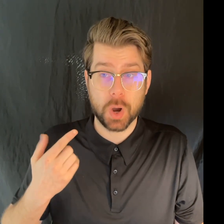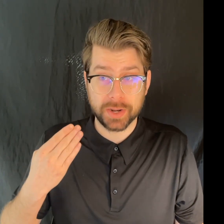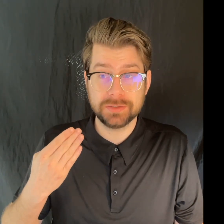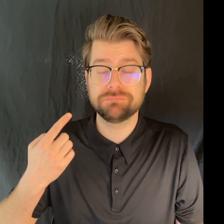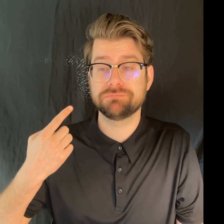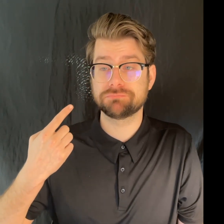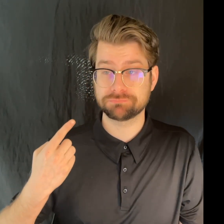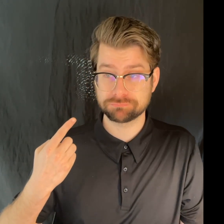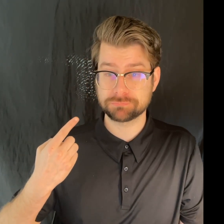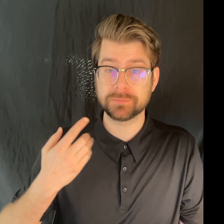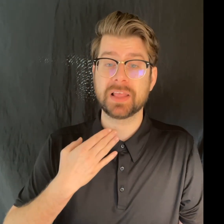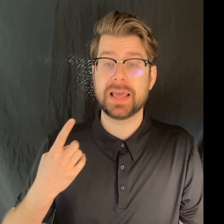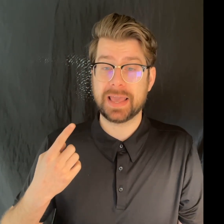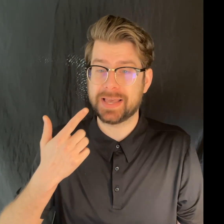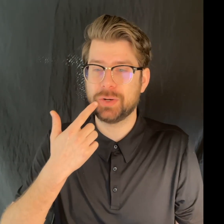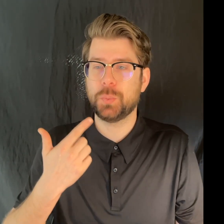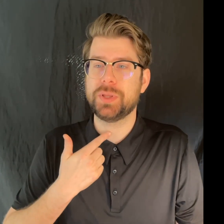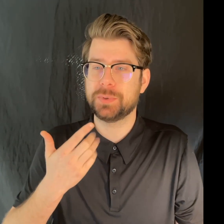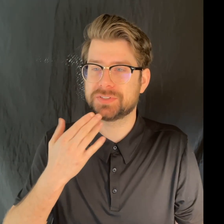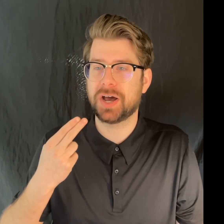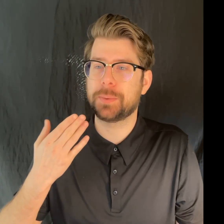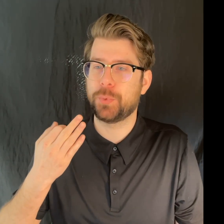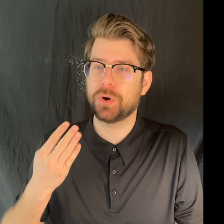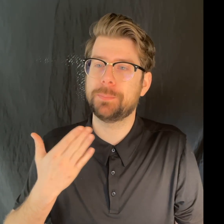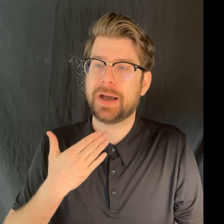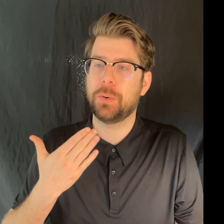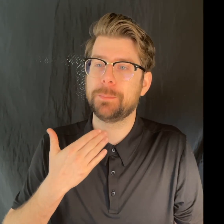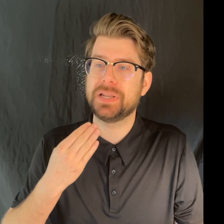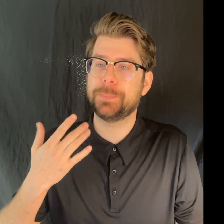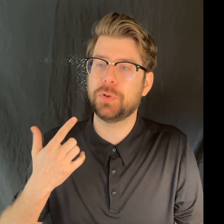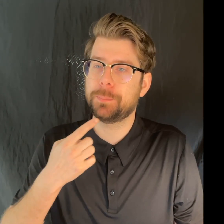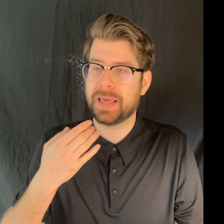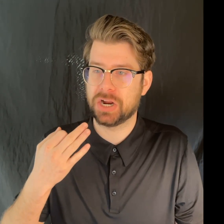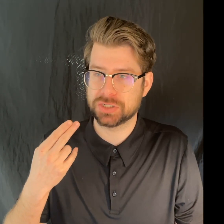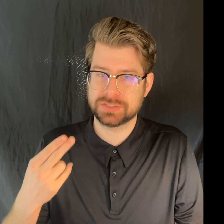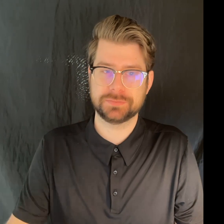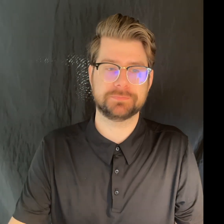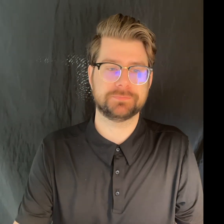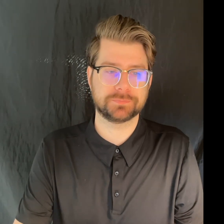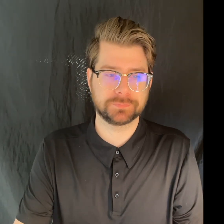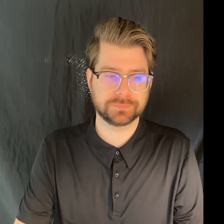1, and we will talk more about minimal pairs.